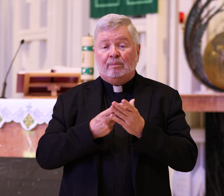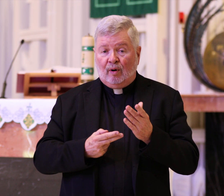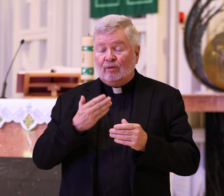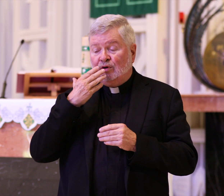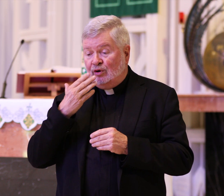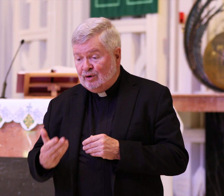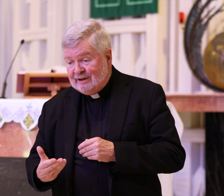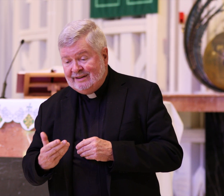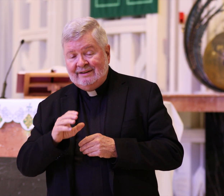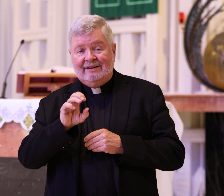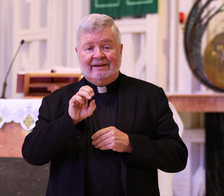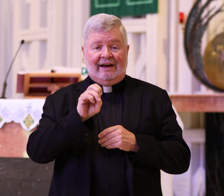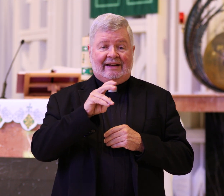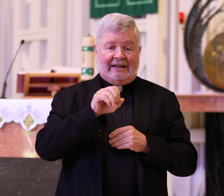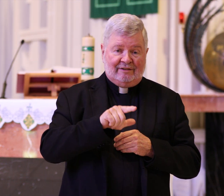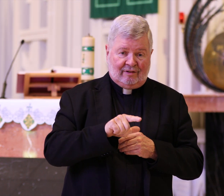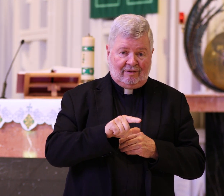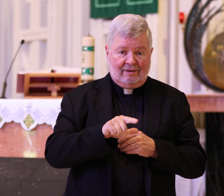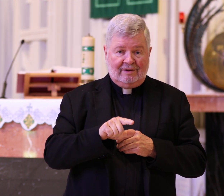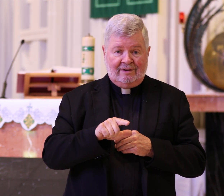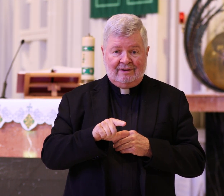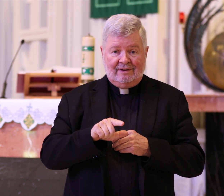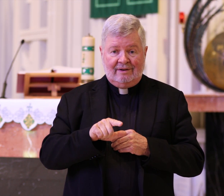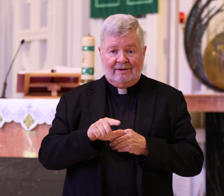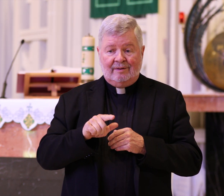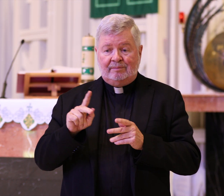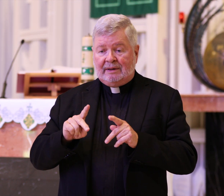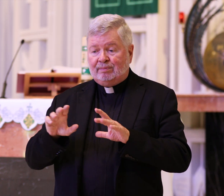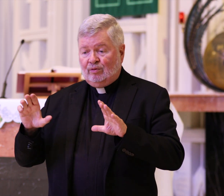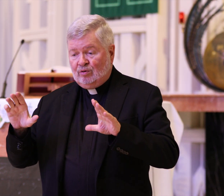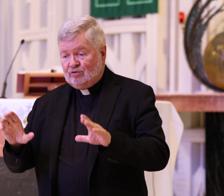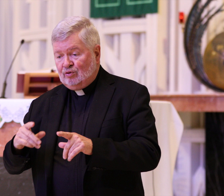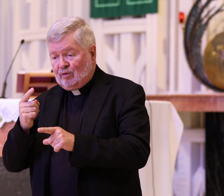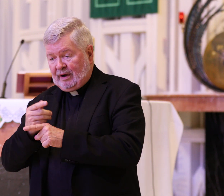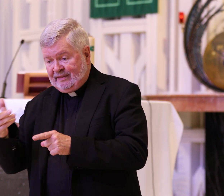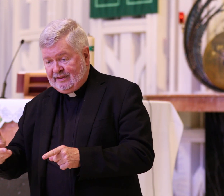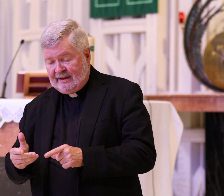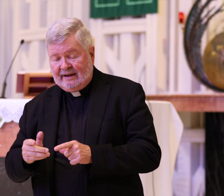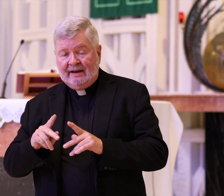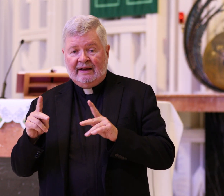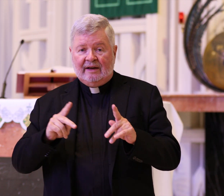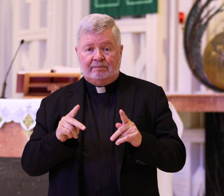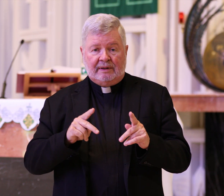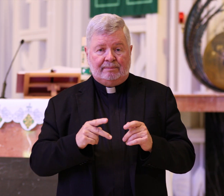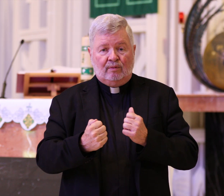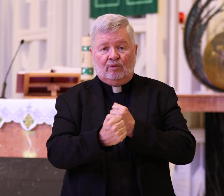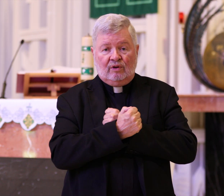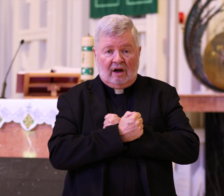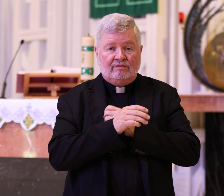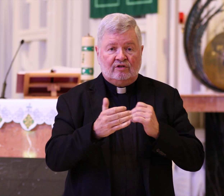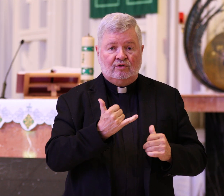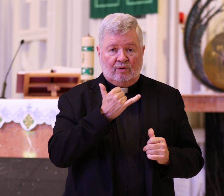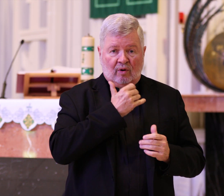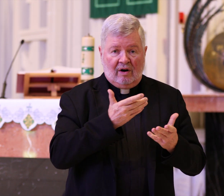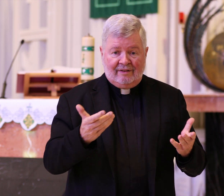both good and evil, people who do the right thing and people who love to do the wrong